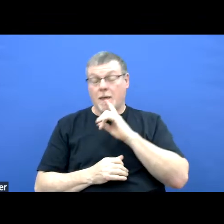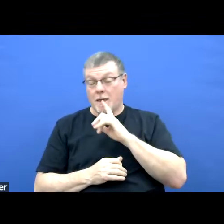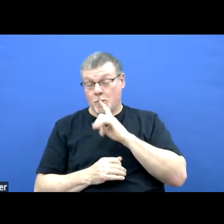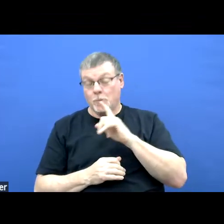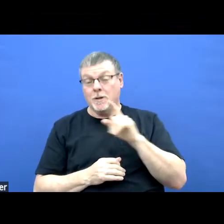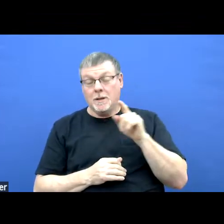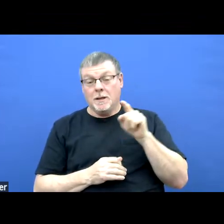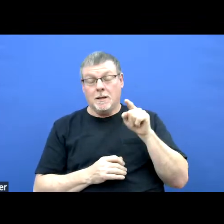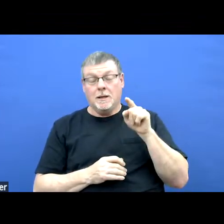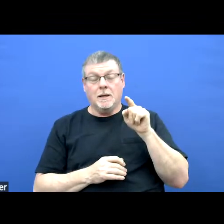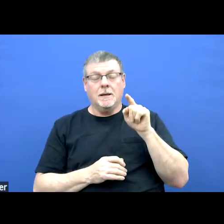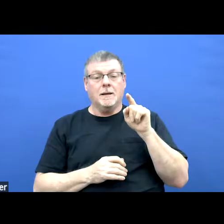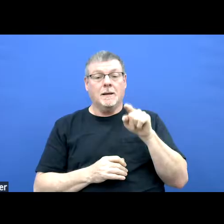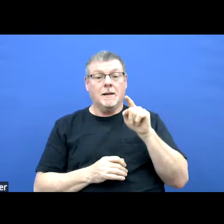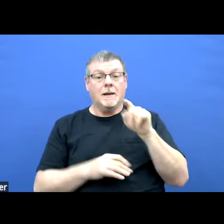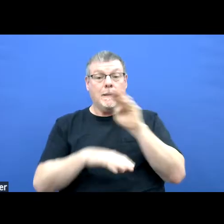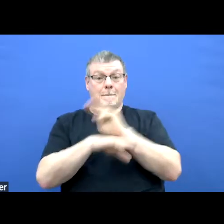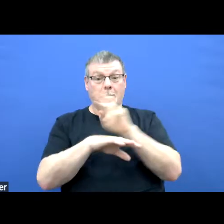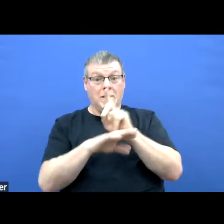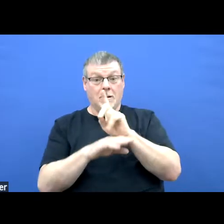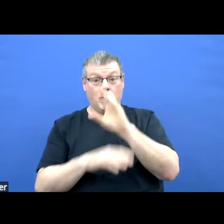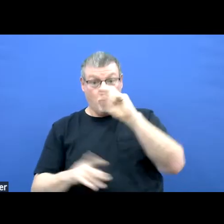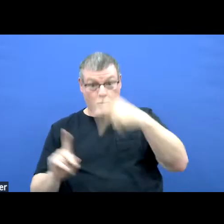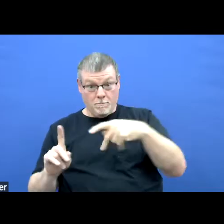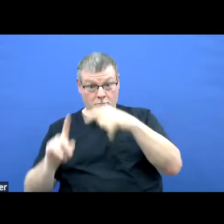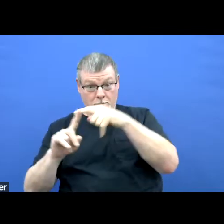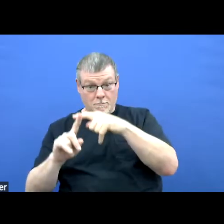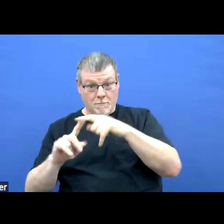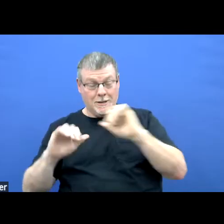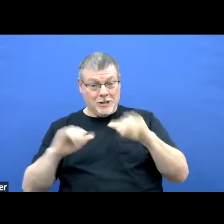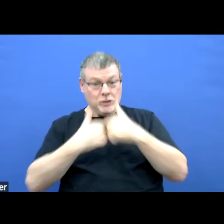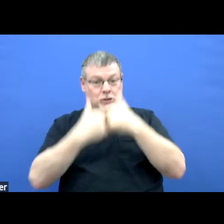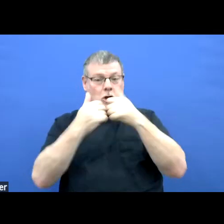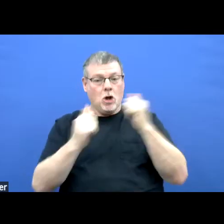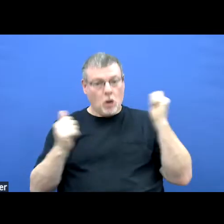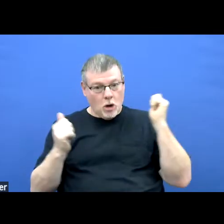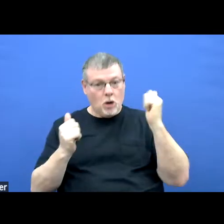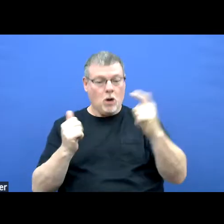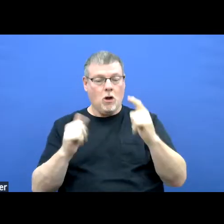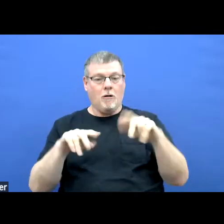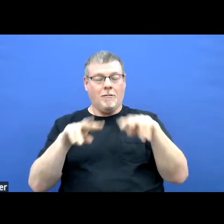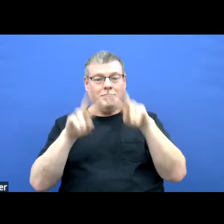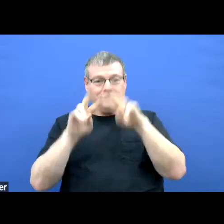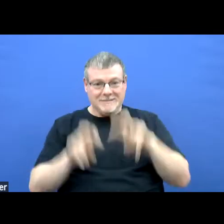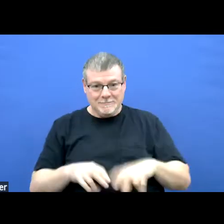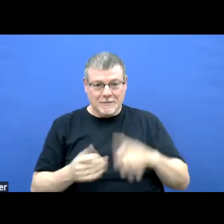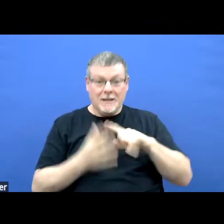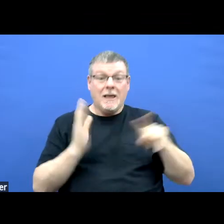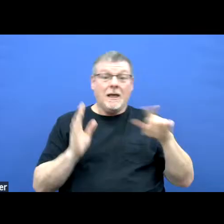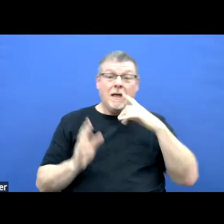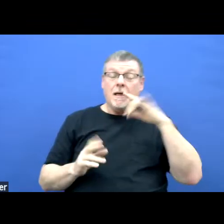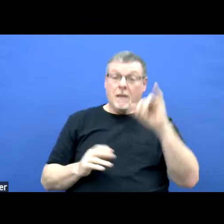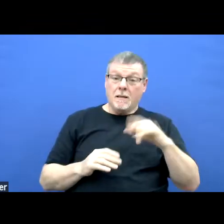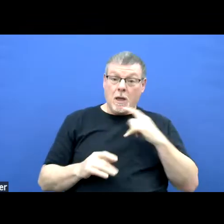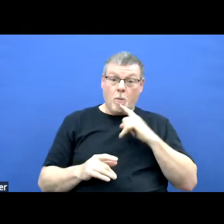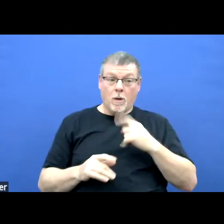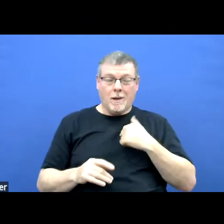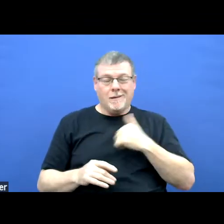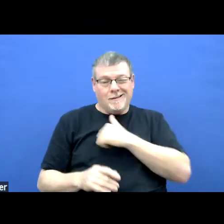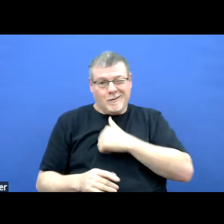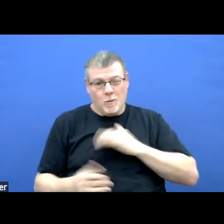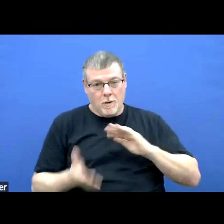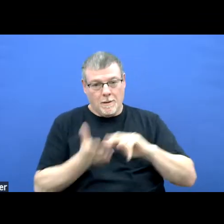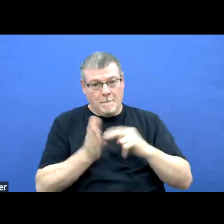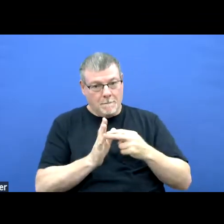the McDonald's Corporation that challenged all of their assessments. This one we were able to, when I say we, I